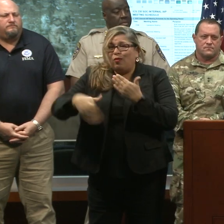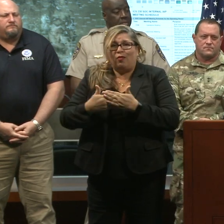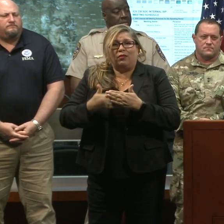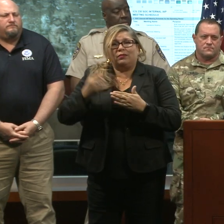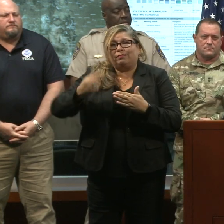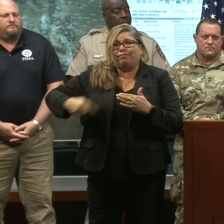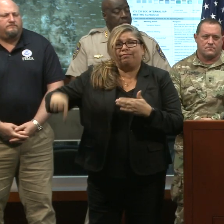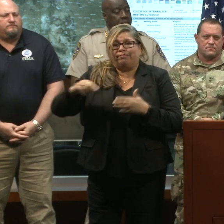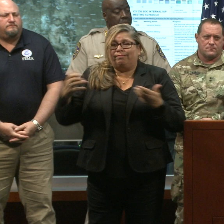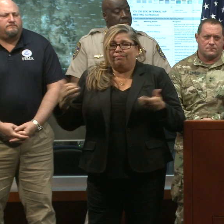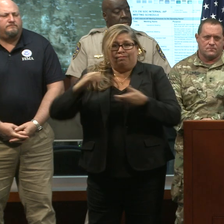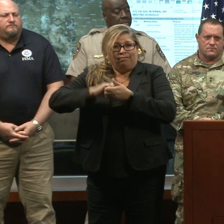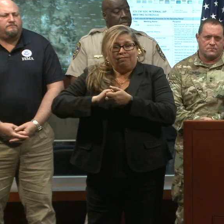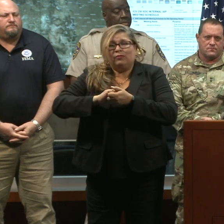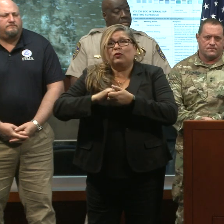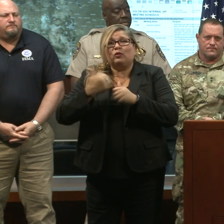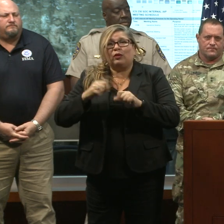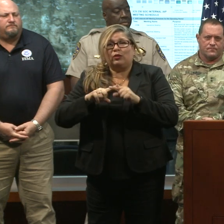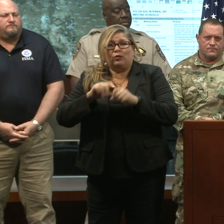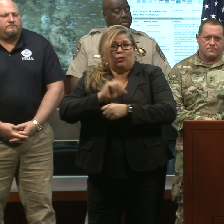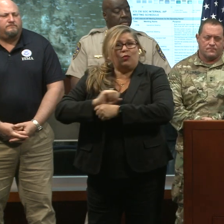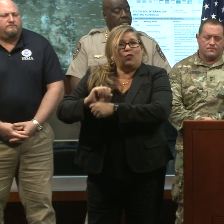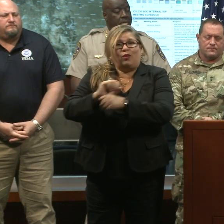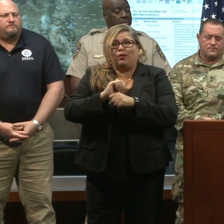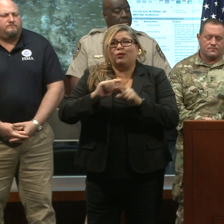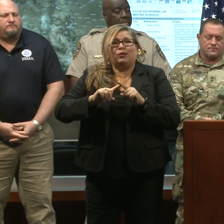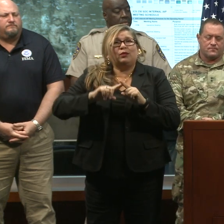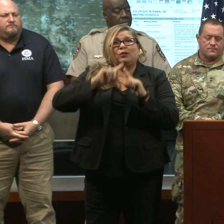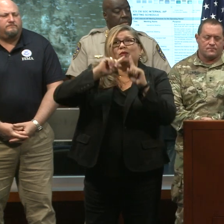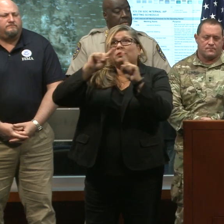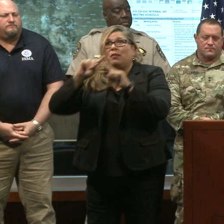able to effectively respond to all of these